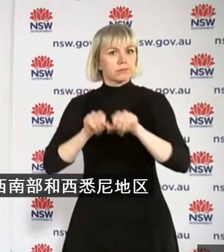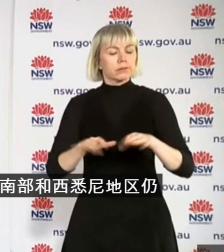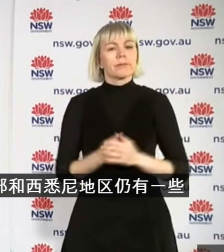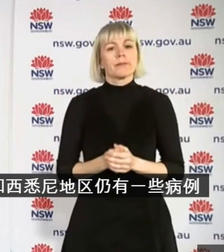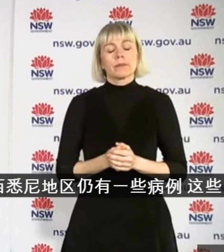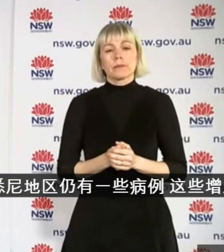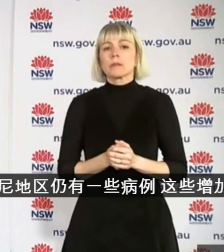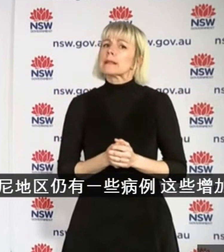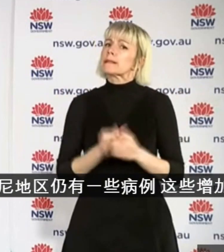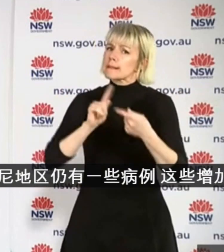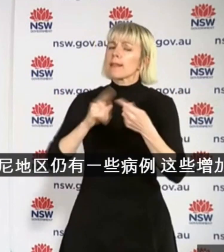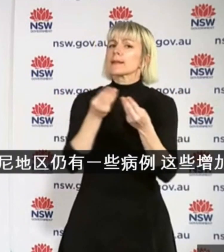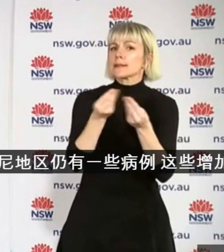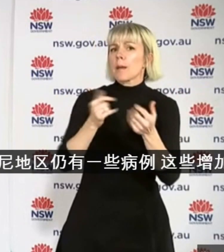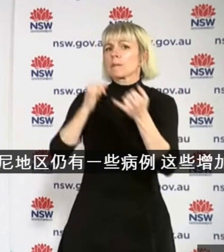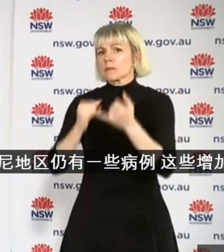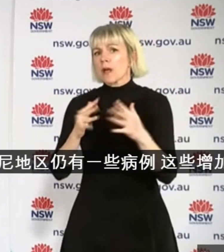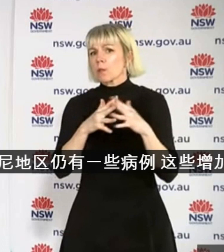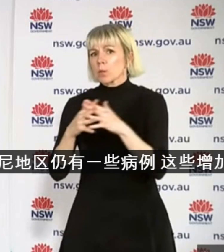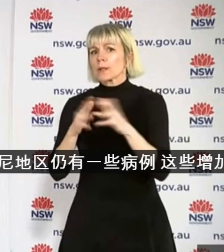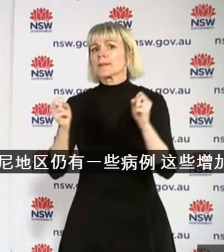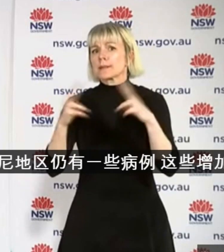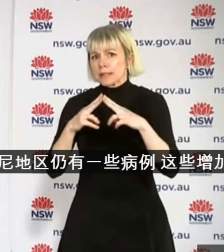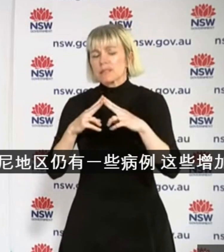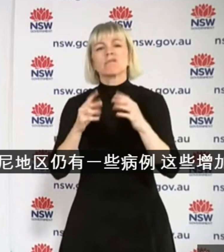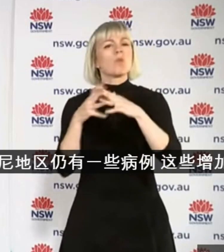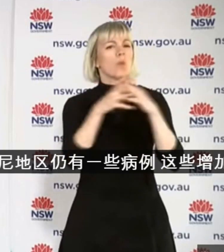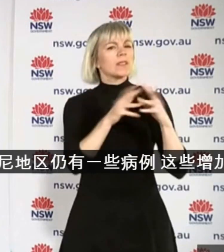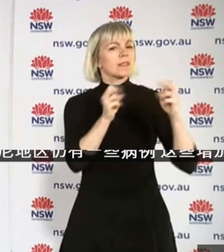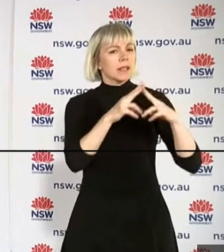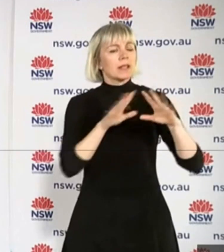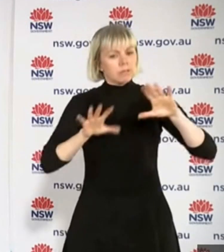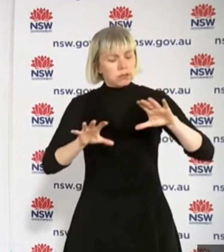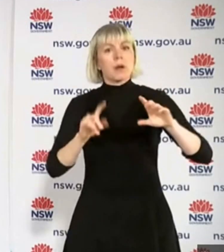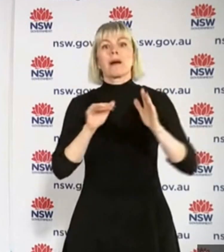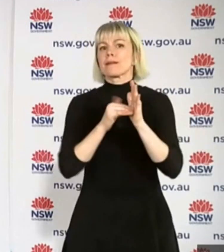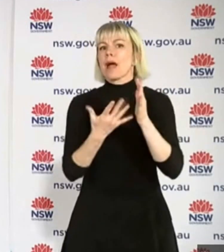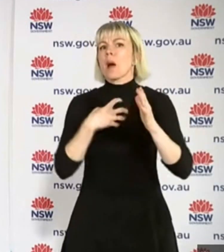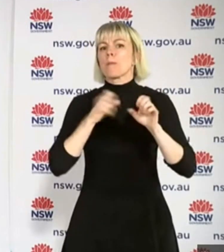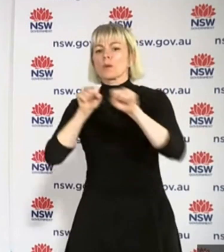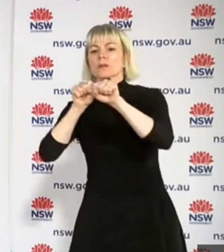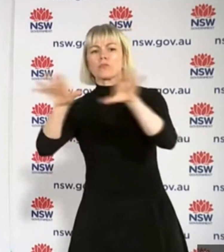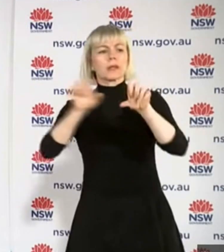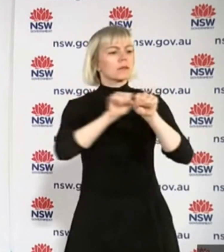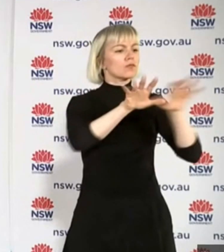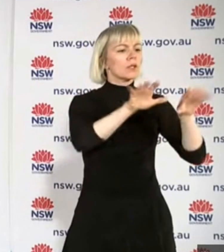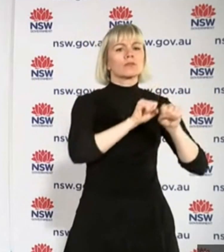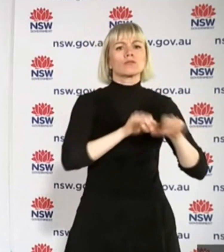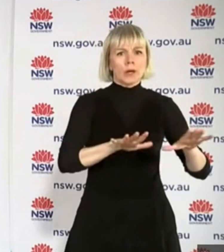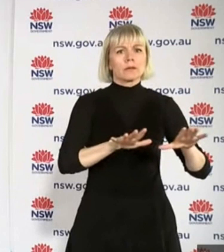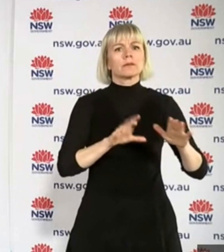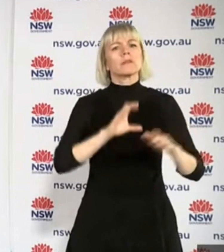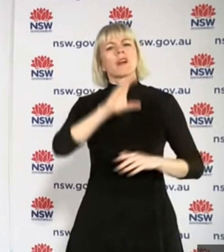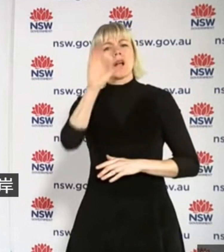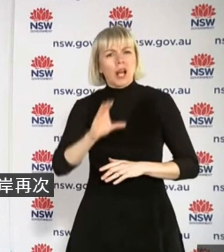are seeing these increased cases both in regional areas as well, in western New South Wales, and again in